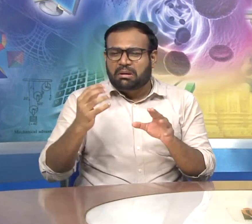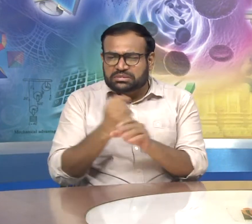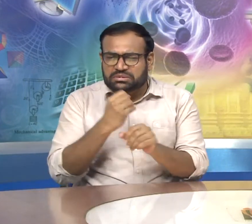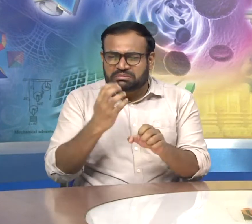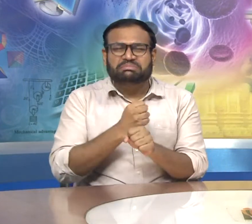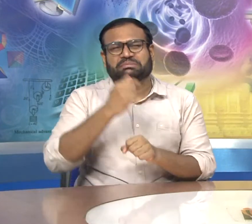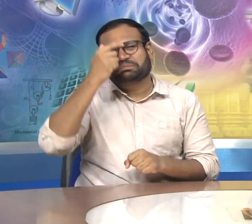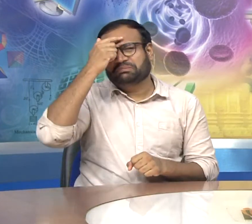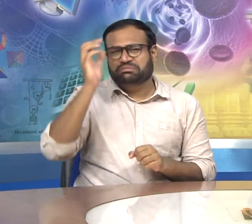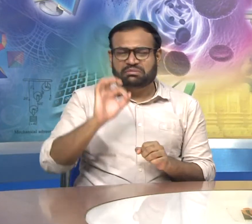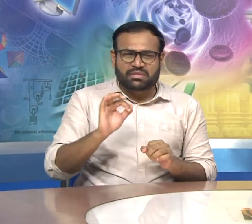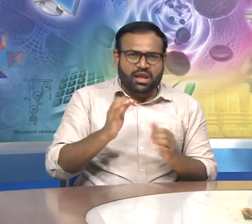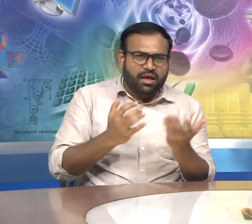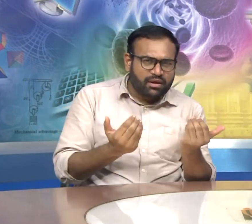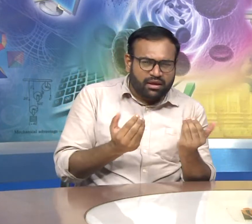So I'm desirable for that.